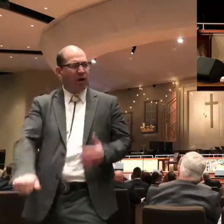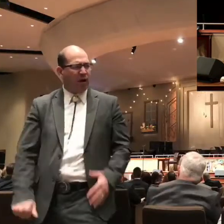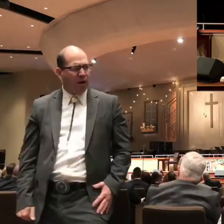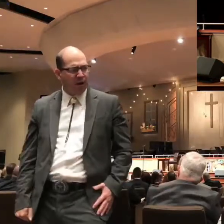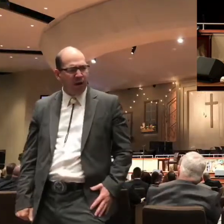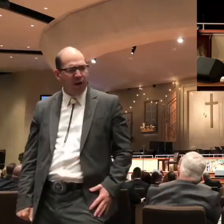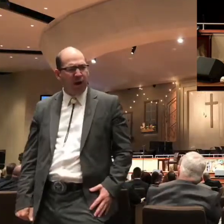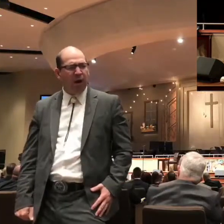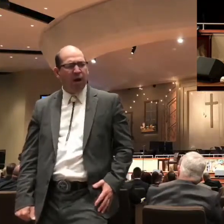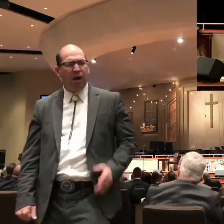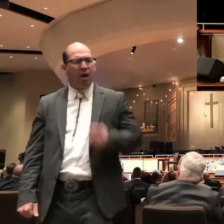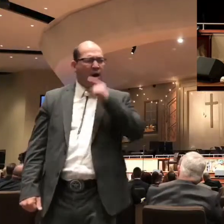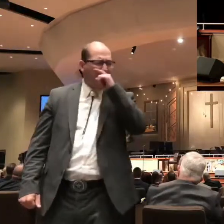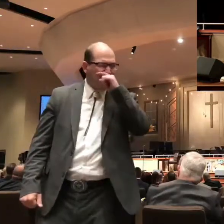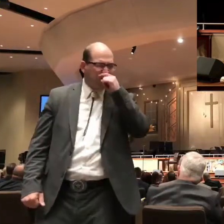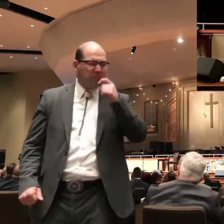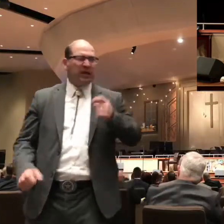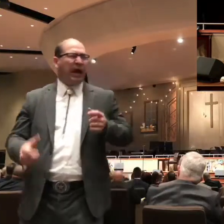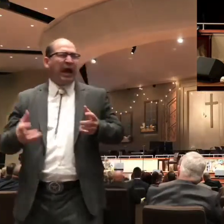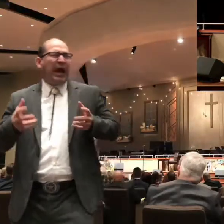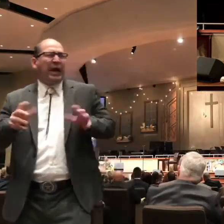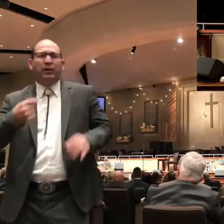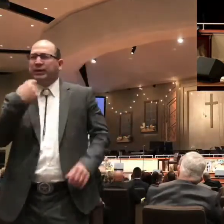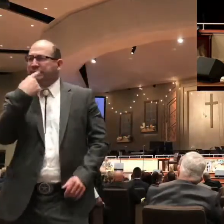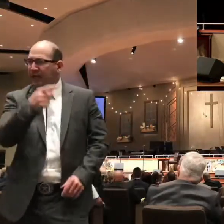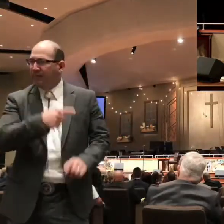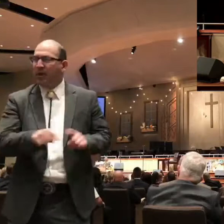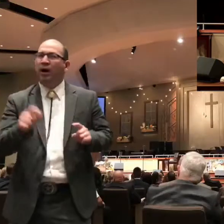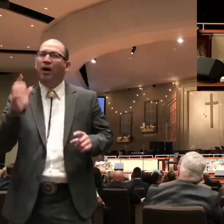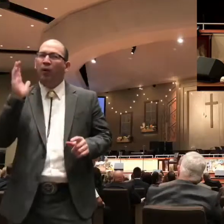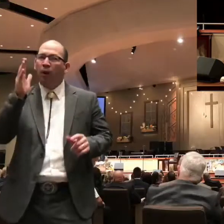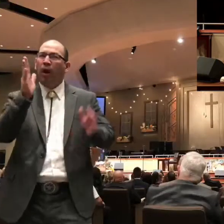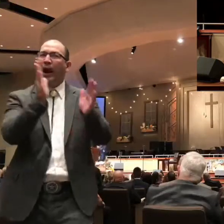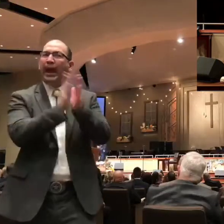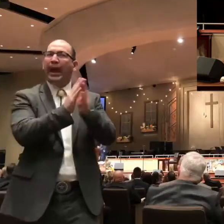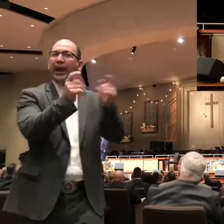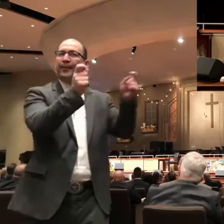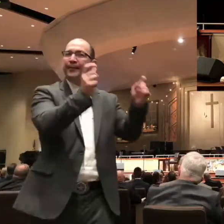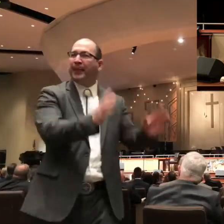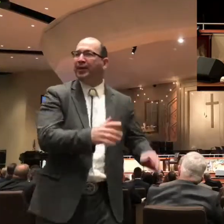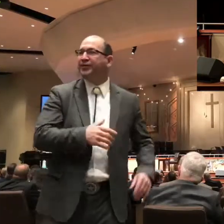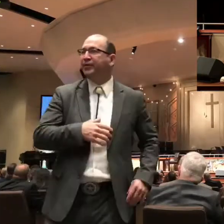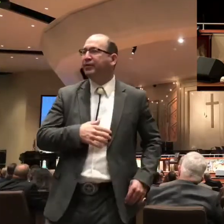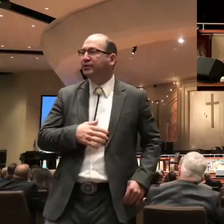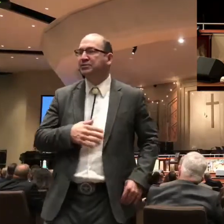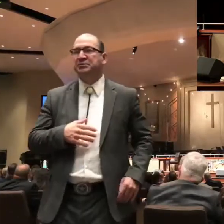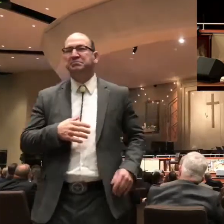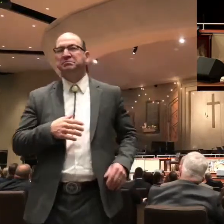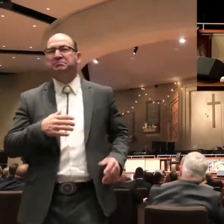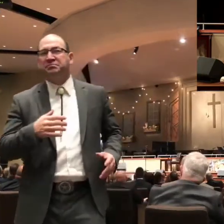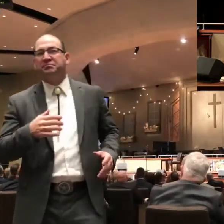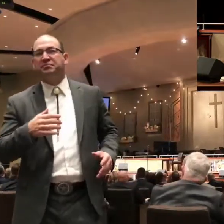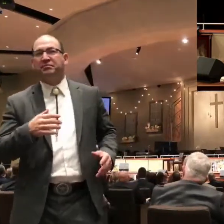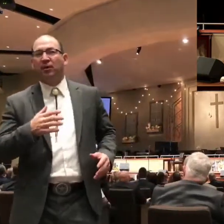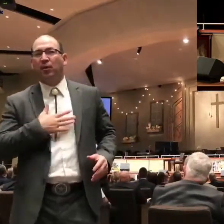said, I don't want to tip my hand in this, but I'm going to go up to that store manager and I'm going to offer to buy the